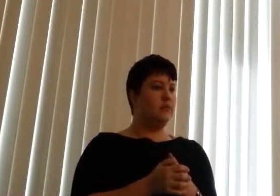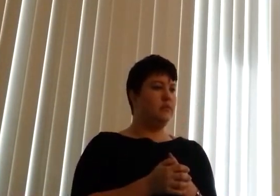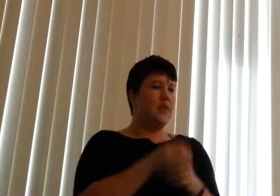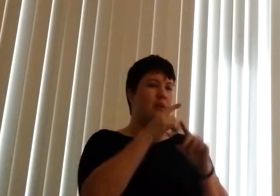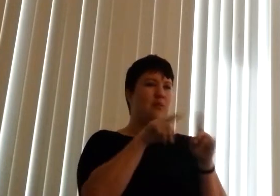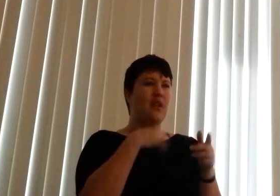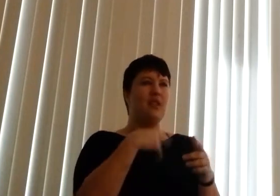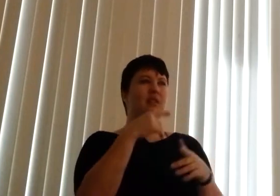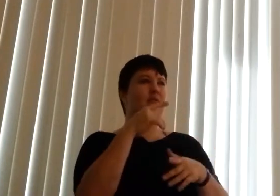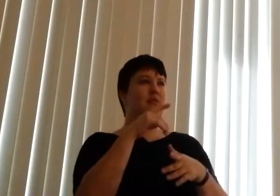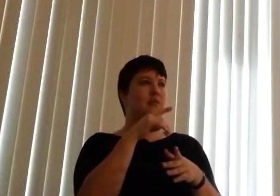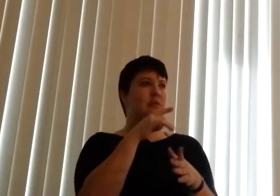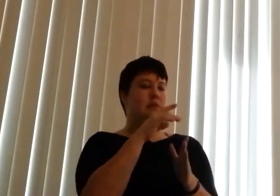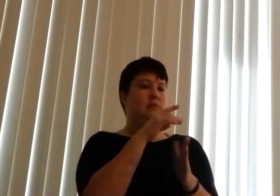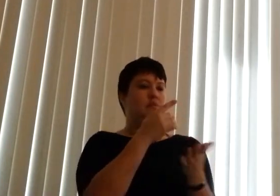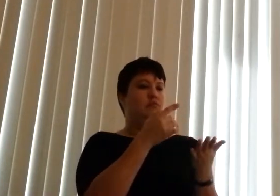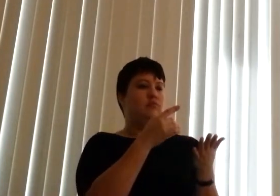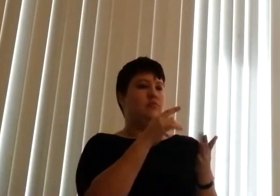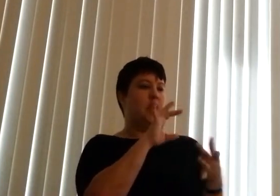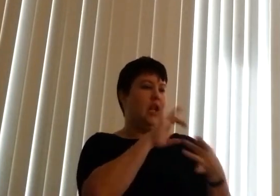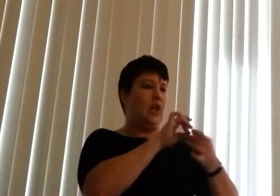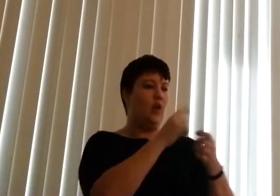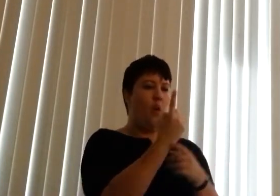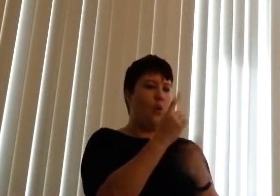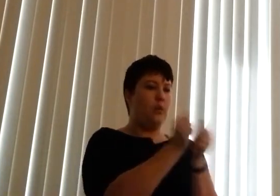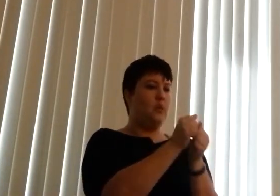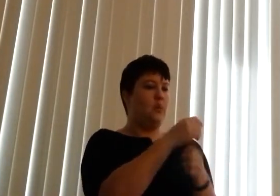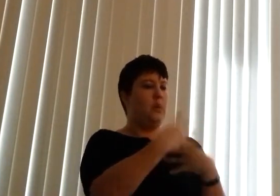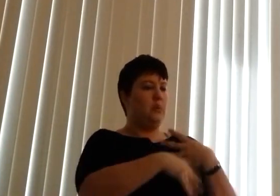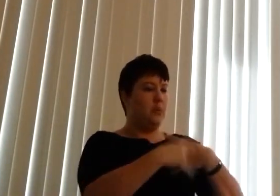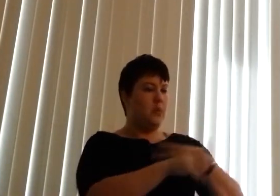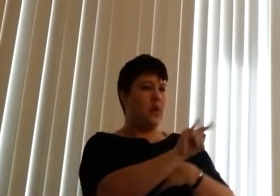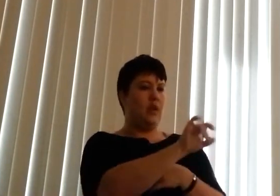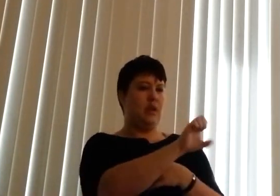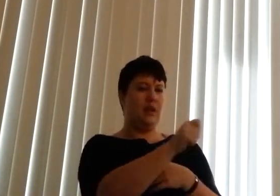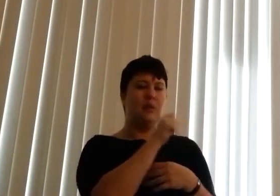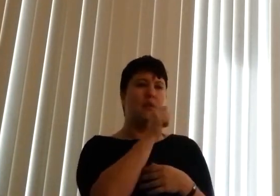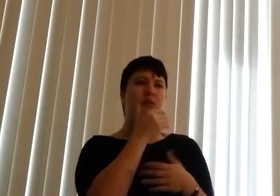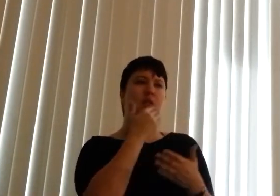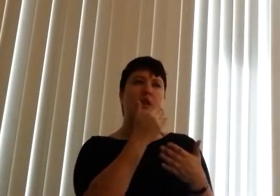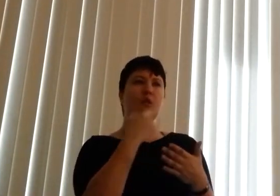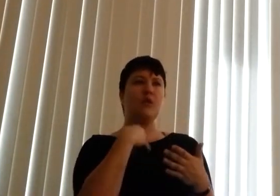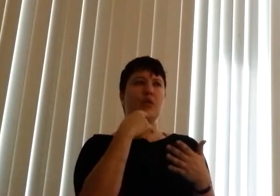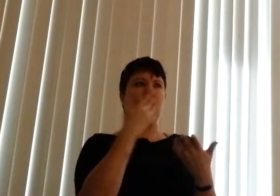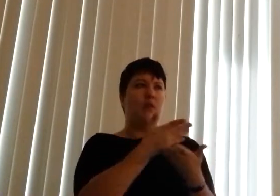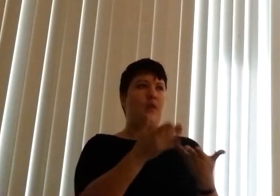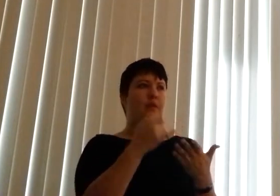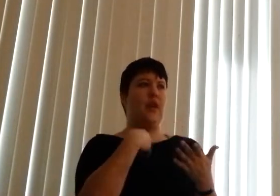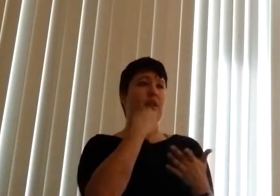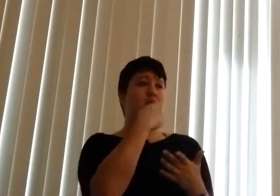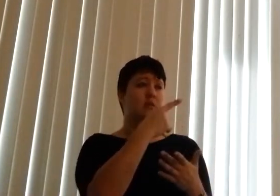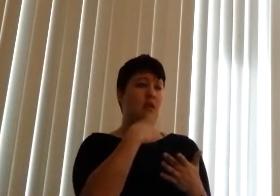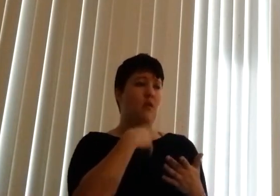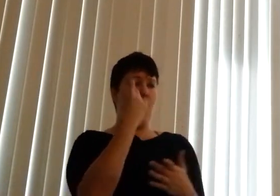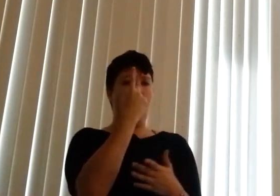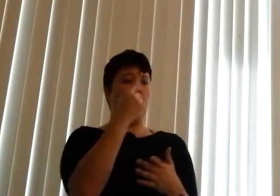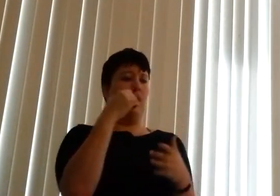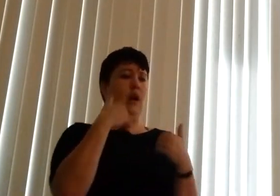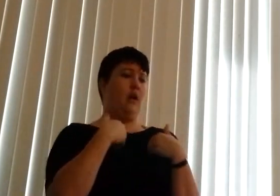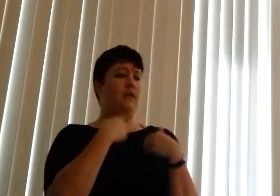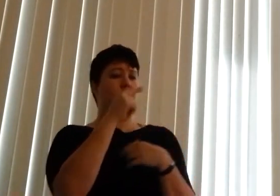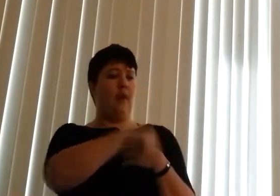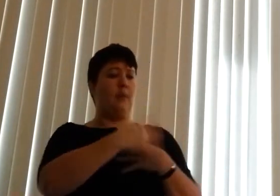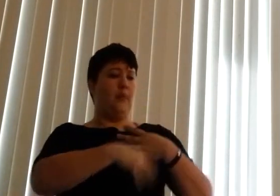type? And that's not a good thing to be left wondering, because we think it's clearly